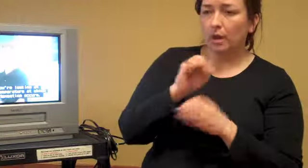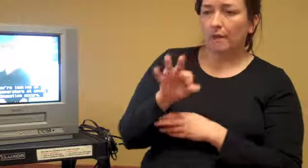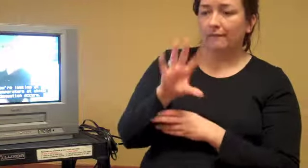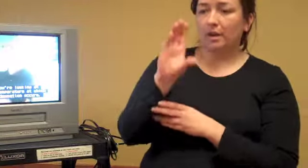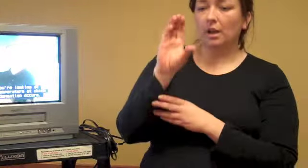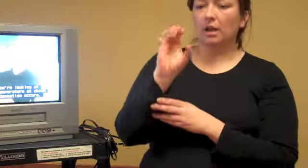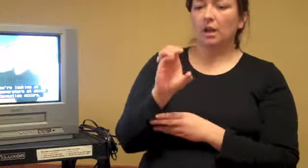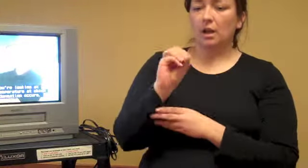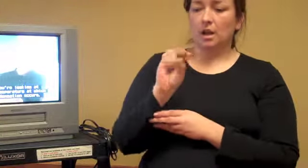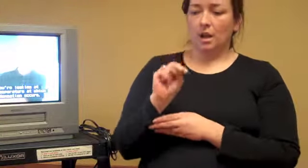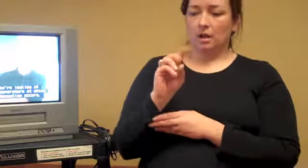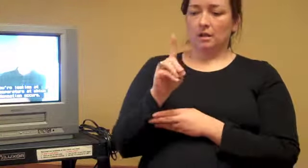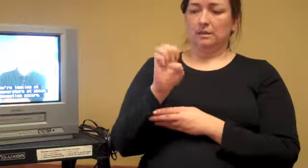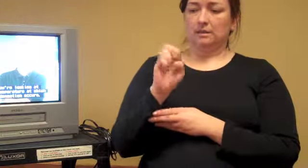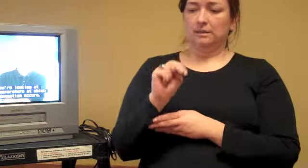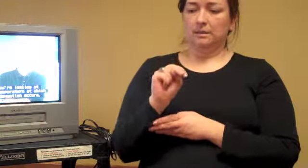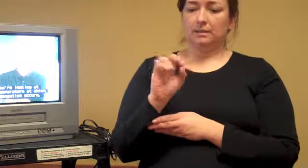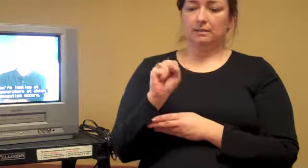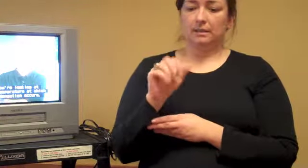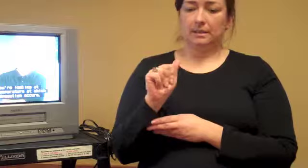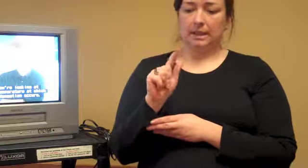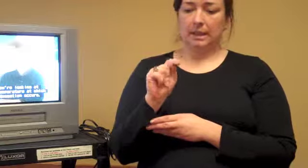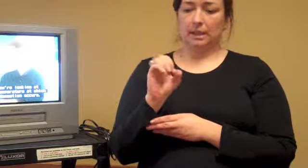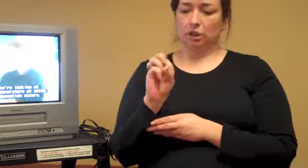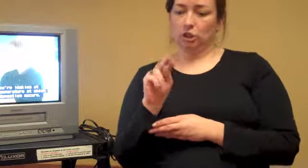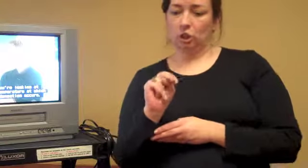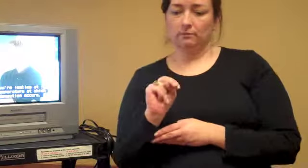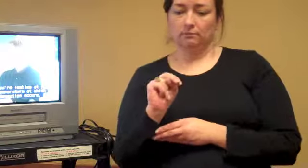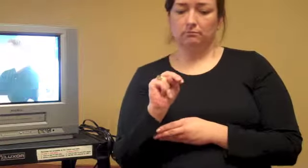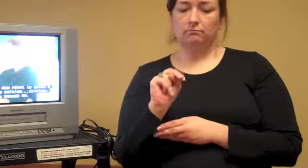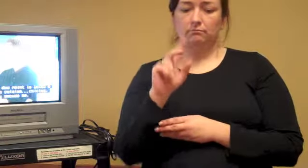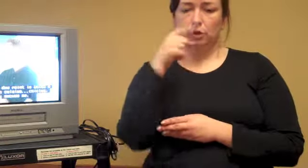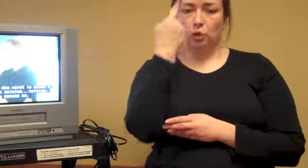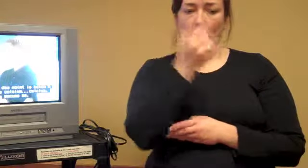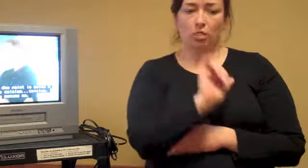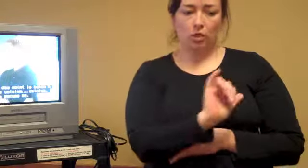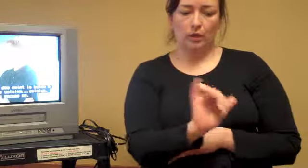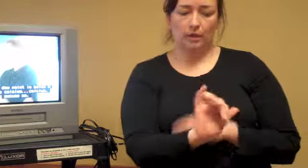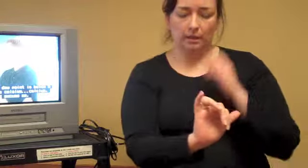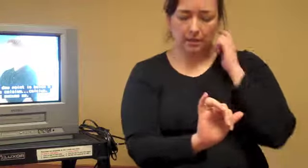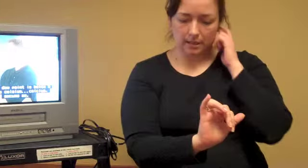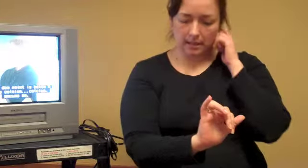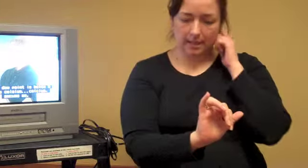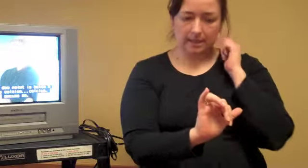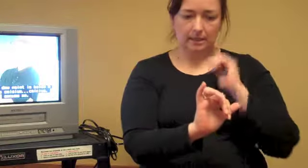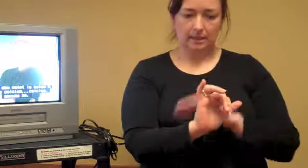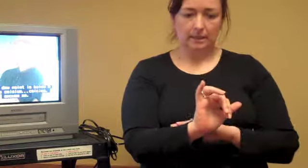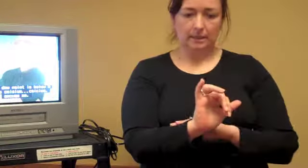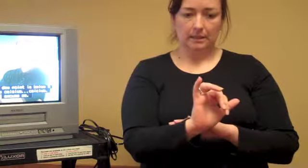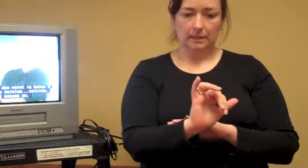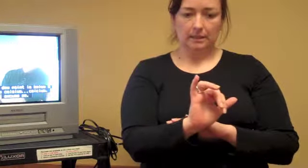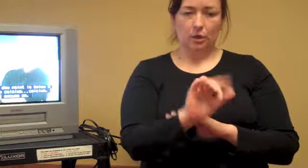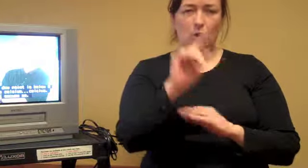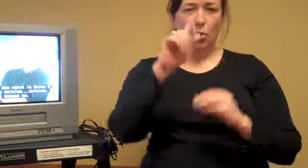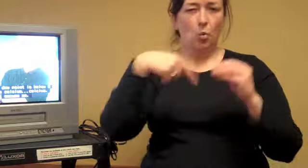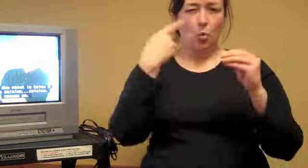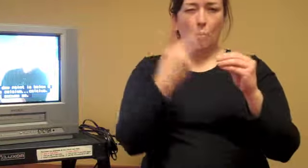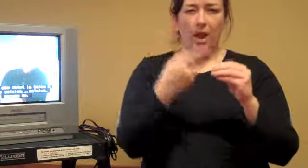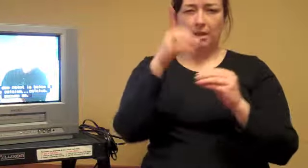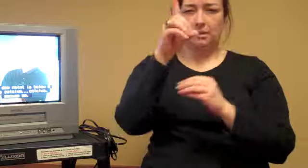which condensation occurs. If the dew point is below 0 degrees